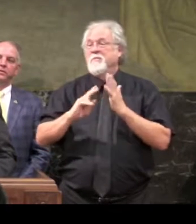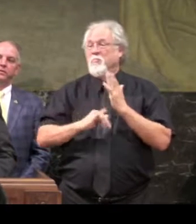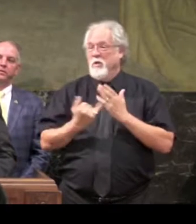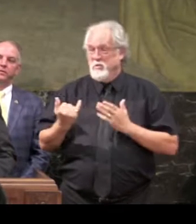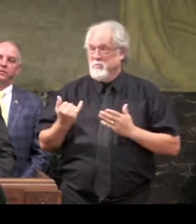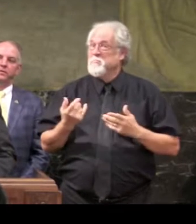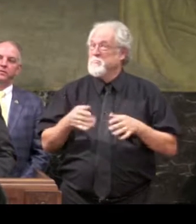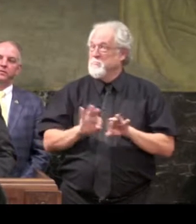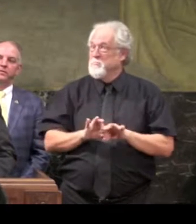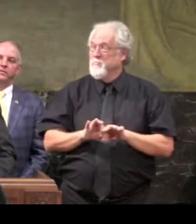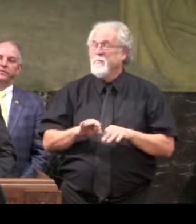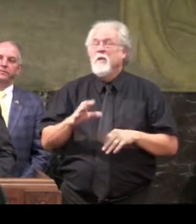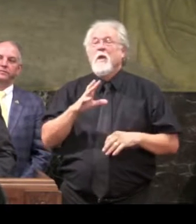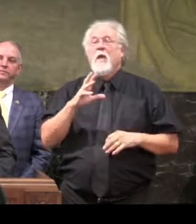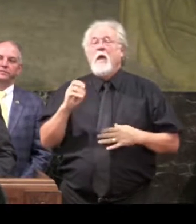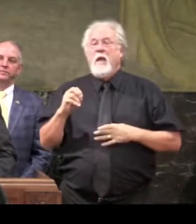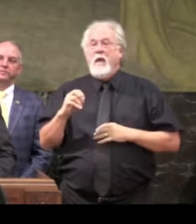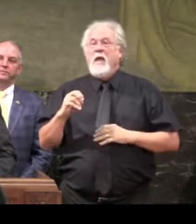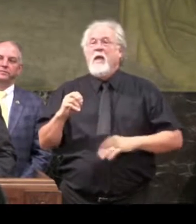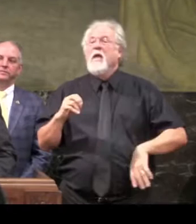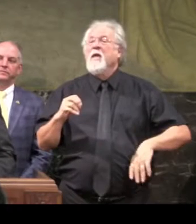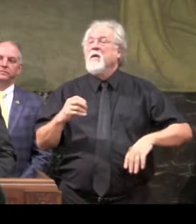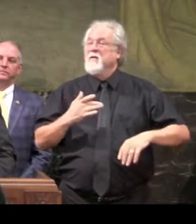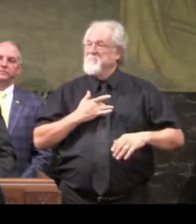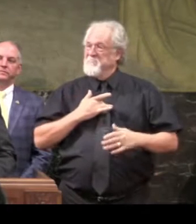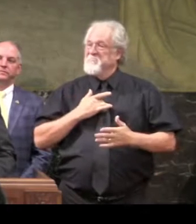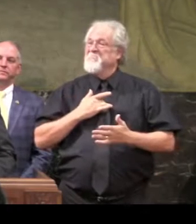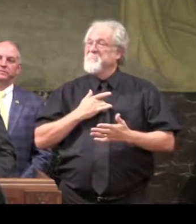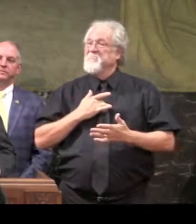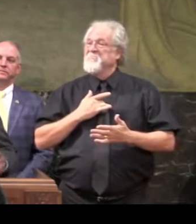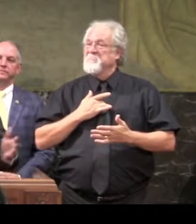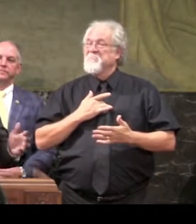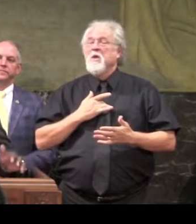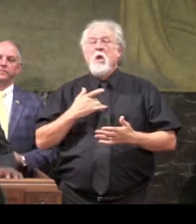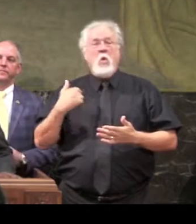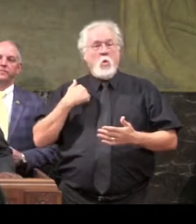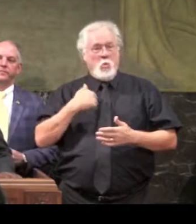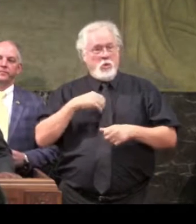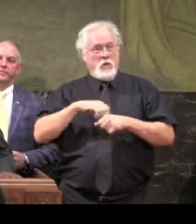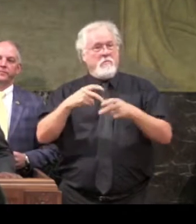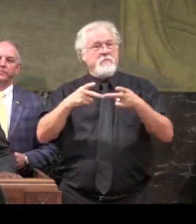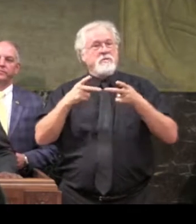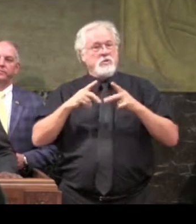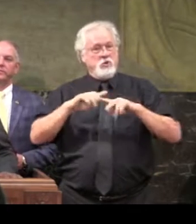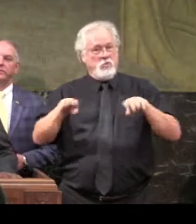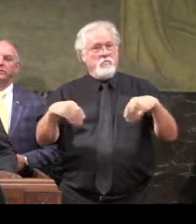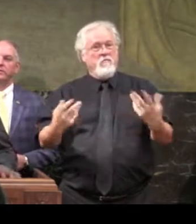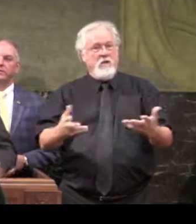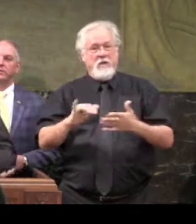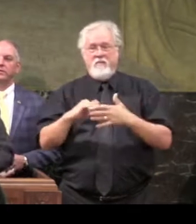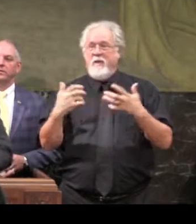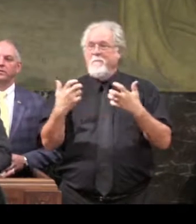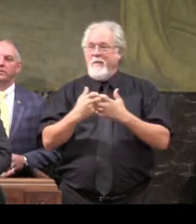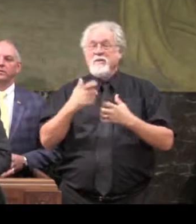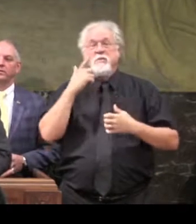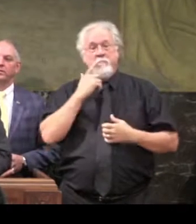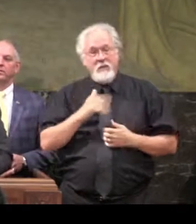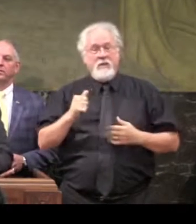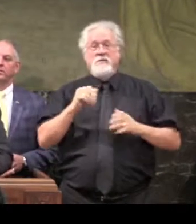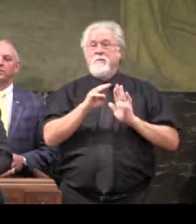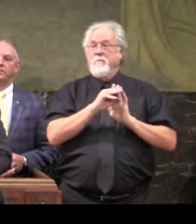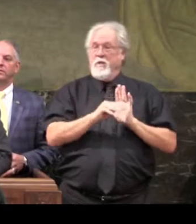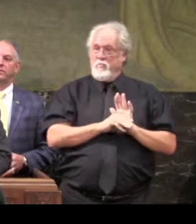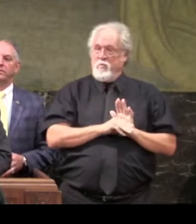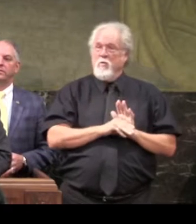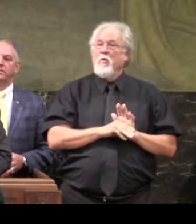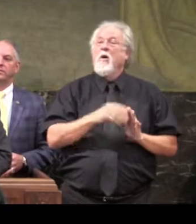is significant. And I think that goes to say that we're in a position to be able to provide the match because the city of Monroe